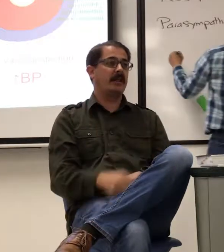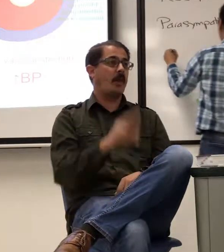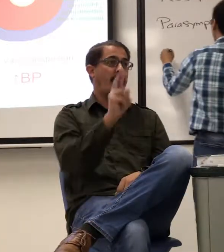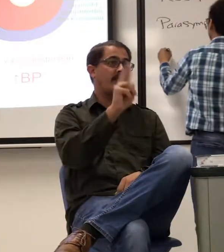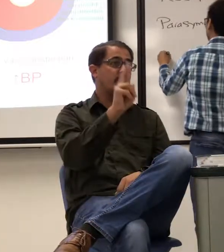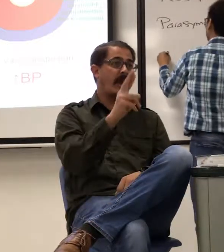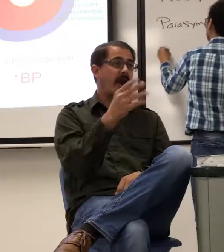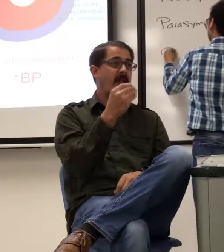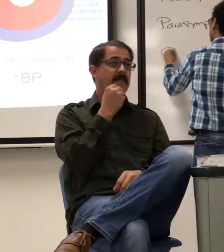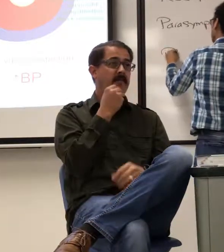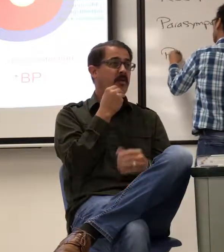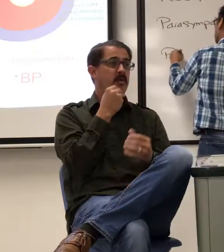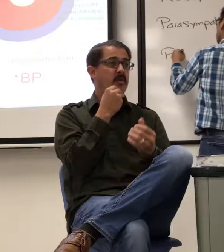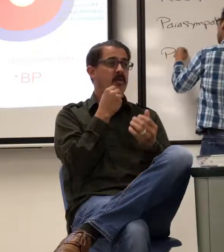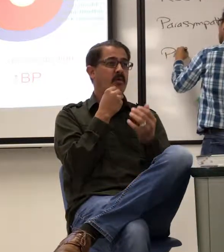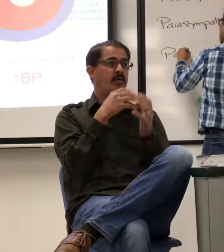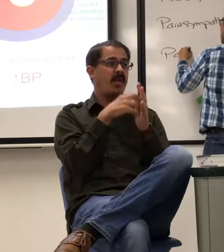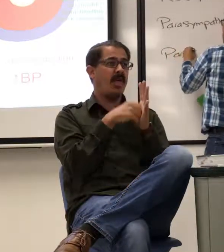parasympathetic off.